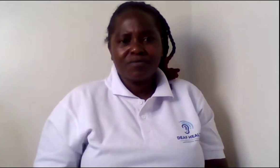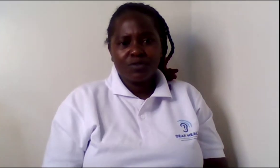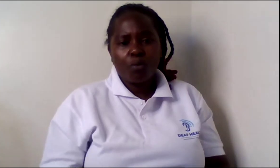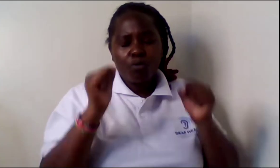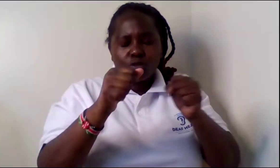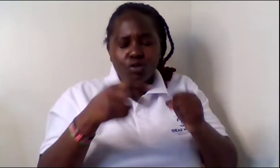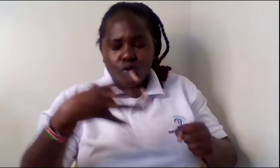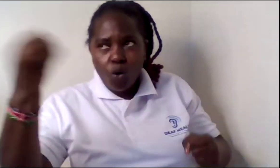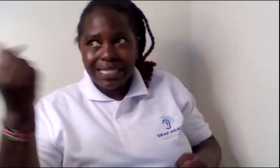free.